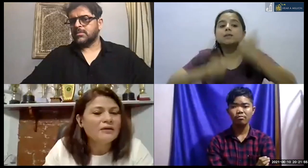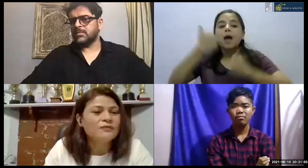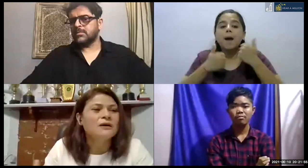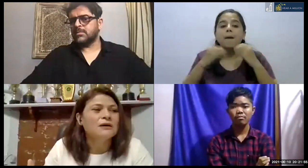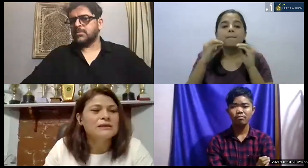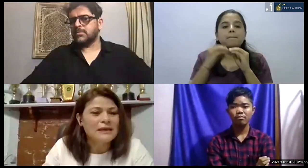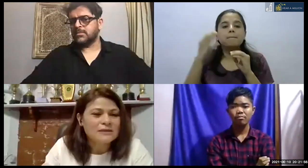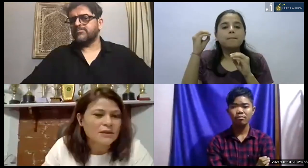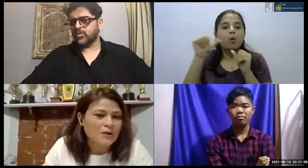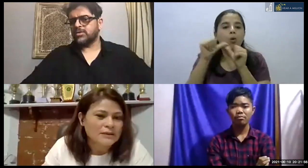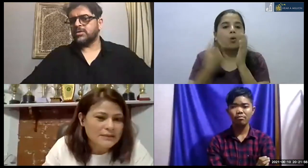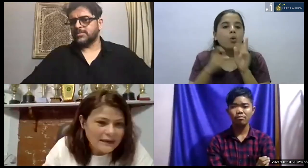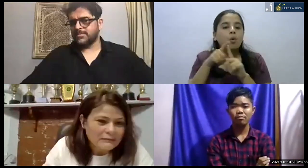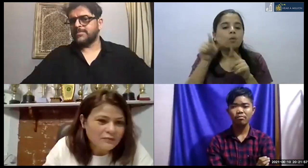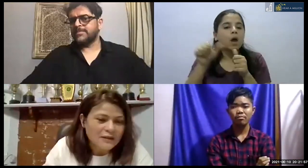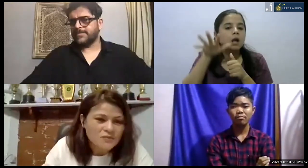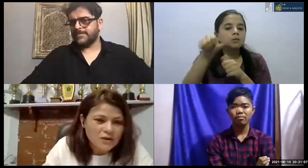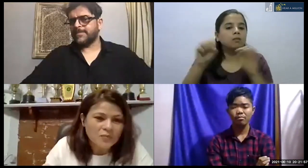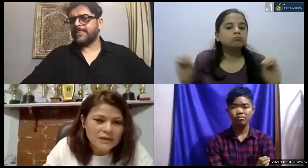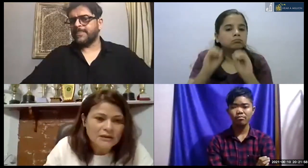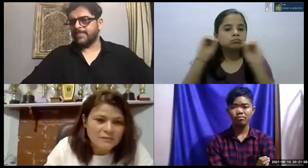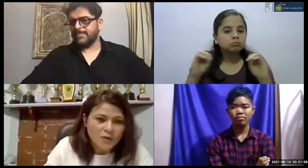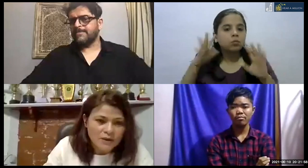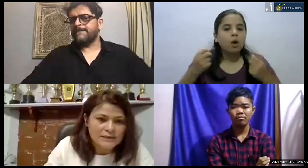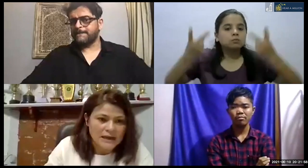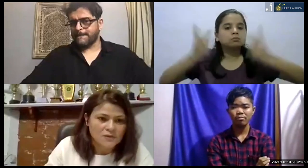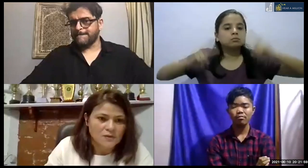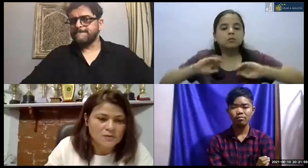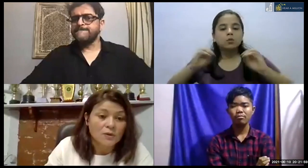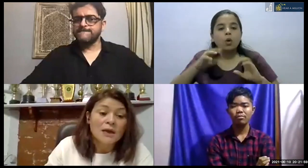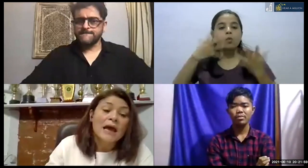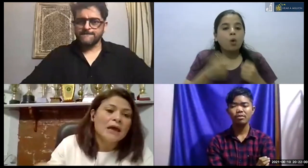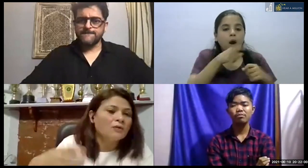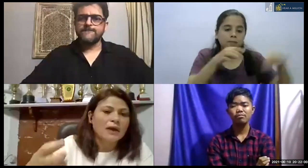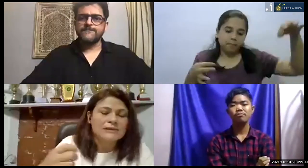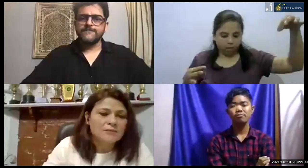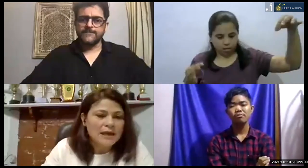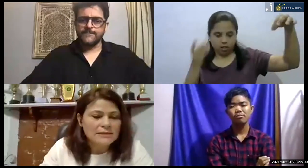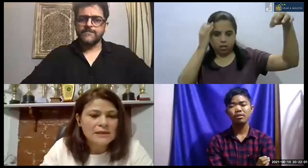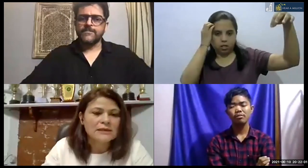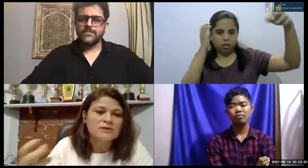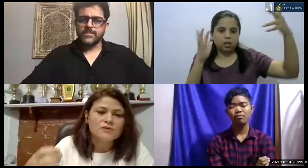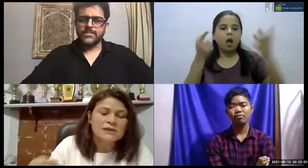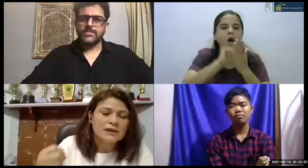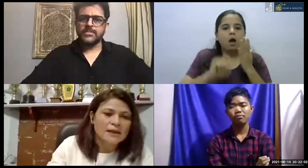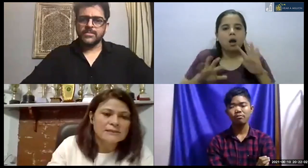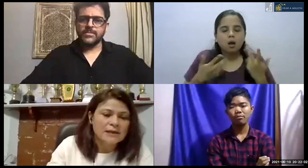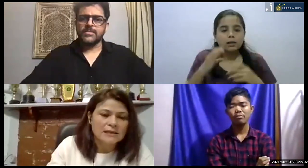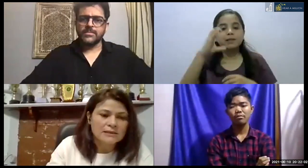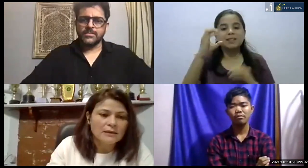don't have accessible content for them to compete in the board exams also. And okay, CBSE is